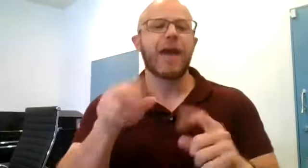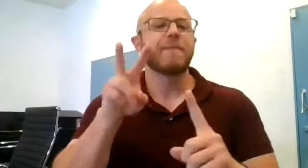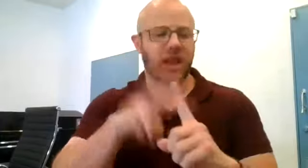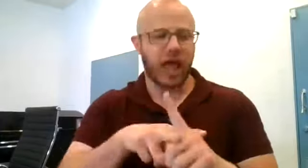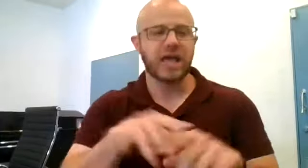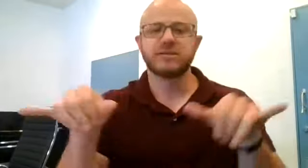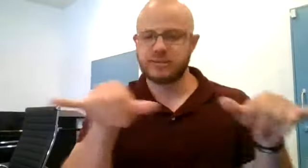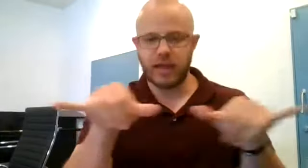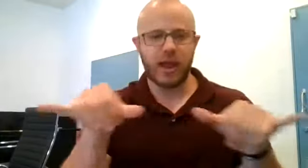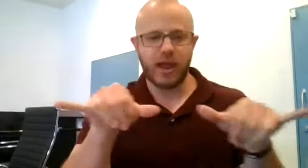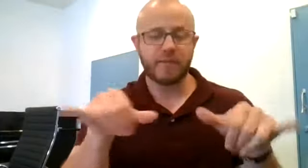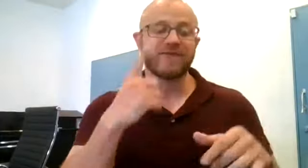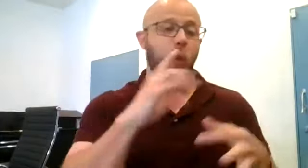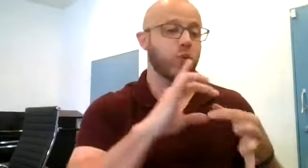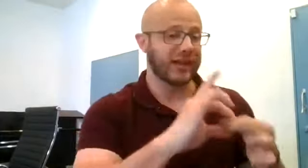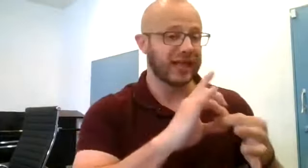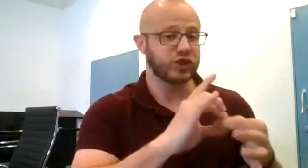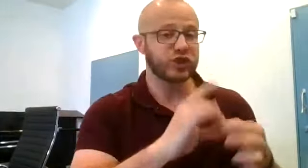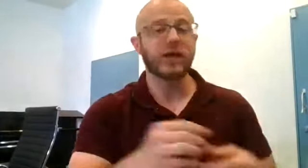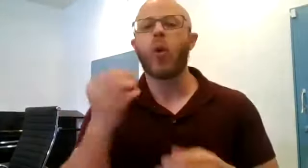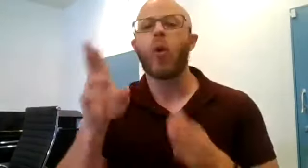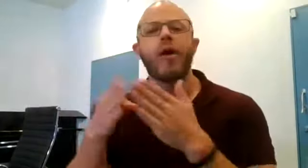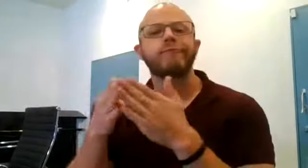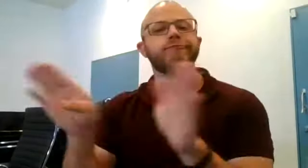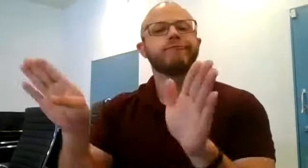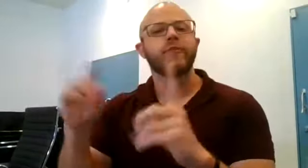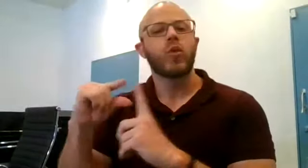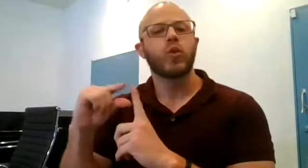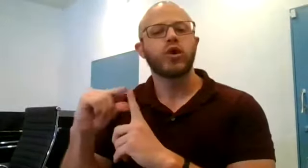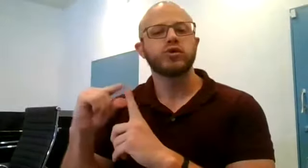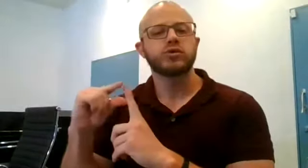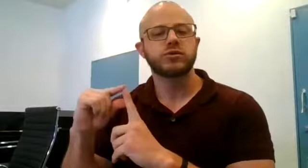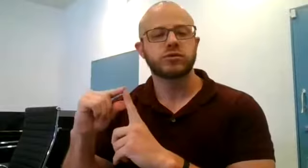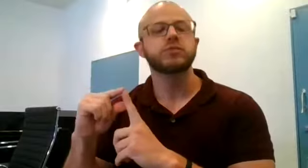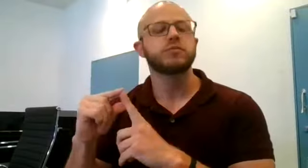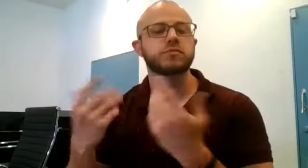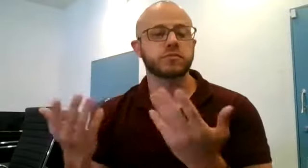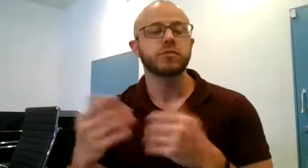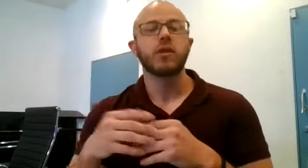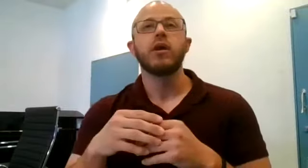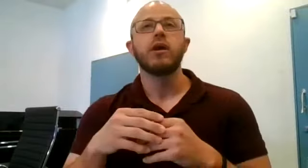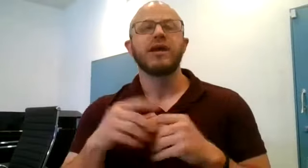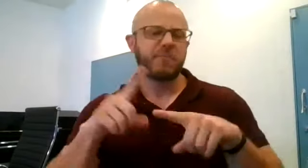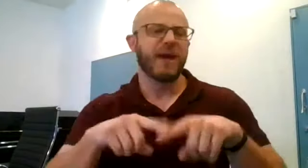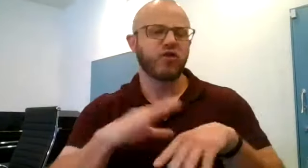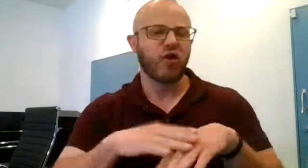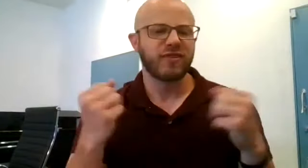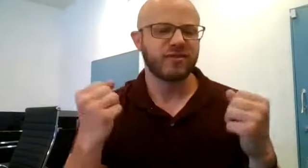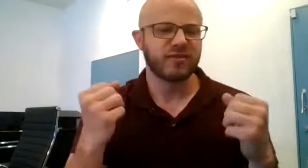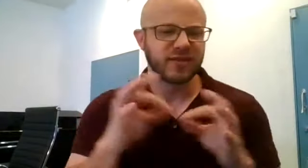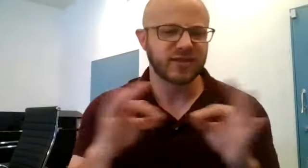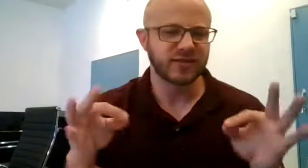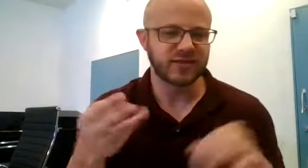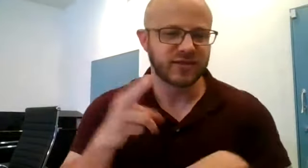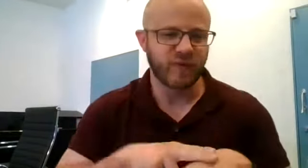So it really can be applicable to either way, a relationship or used in a general term. It depends on the